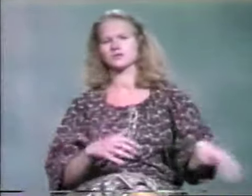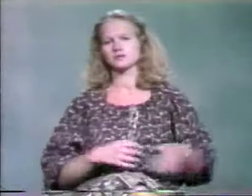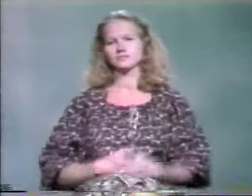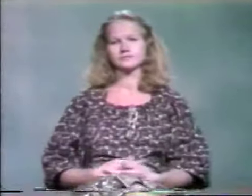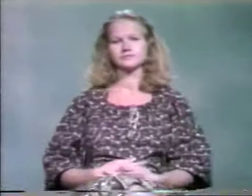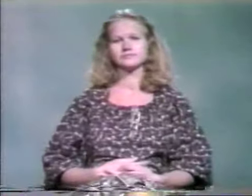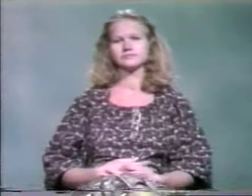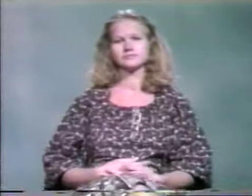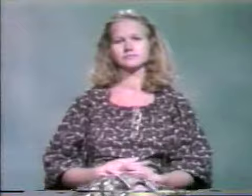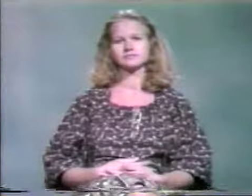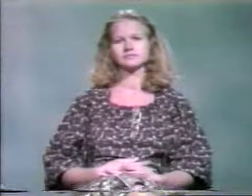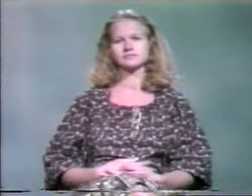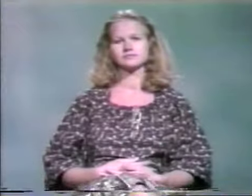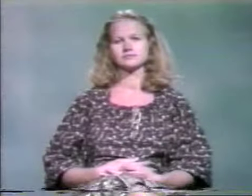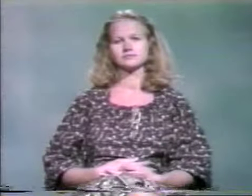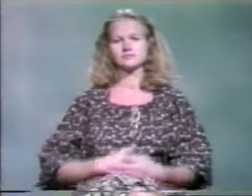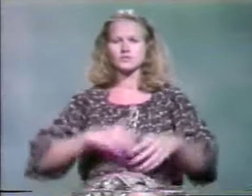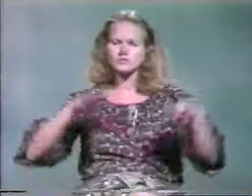To rain and rain and rain.